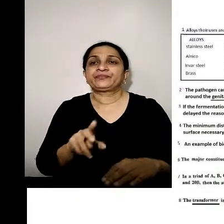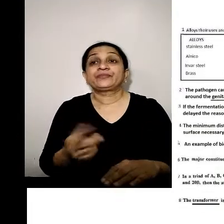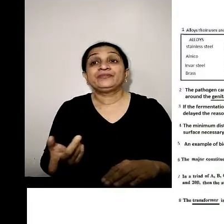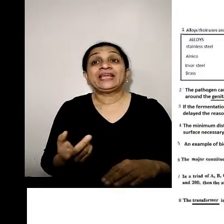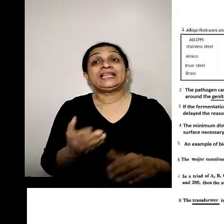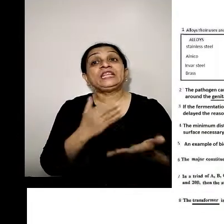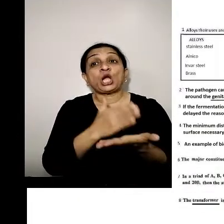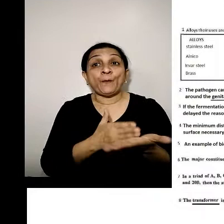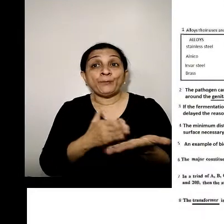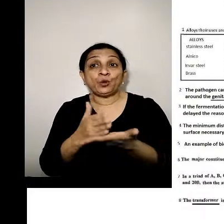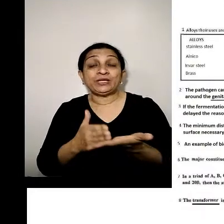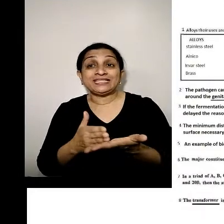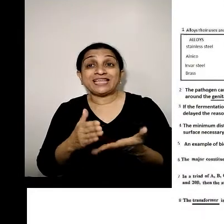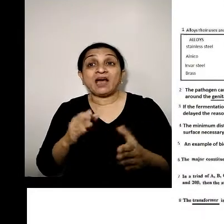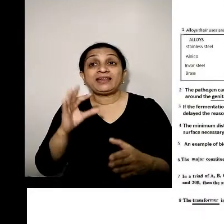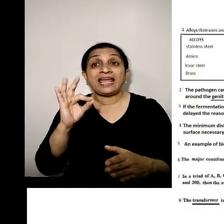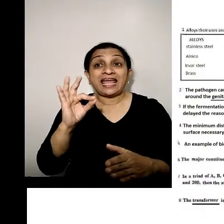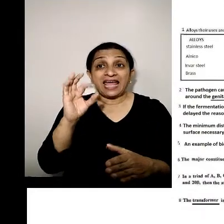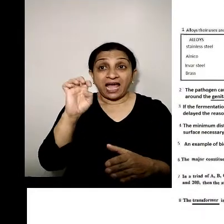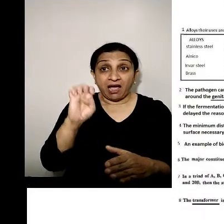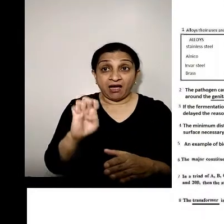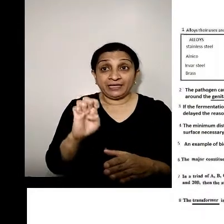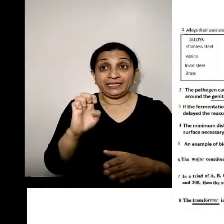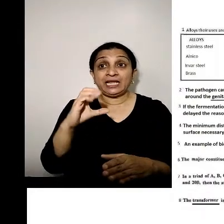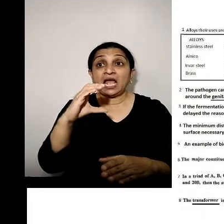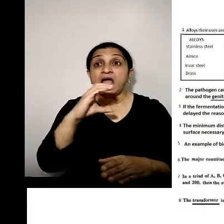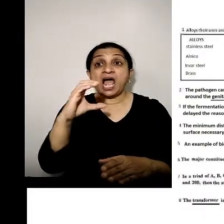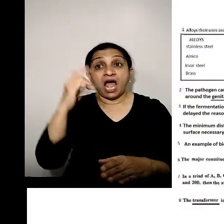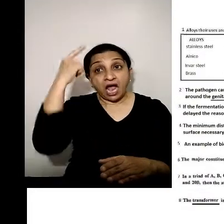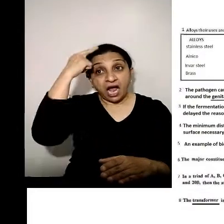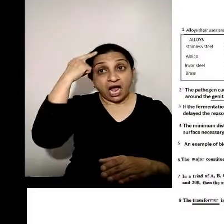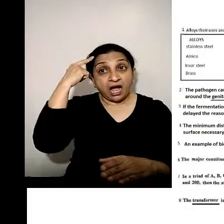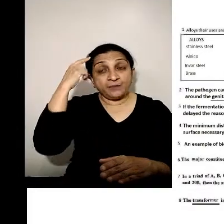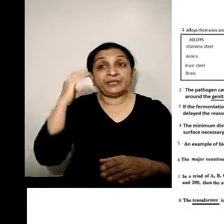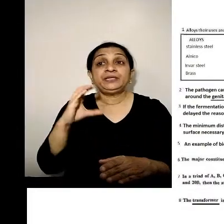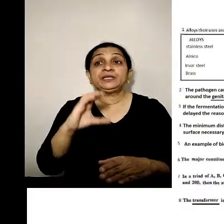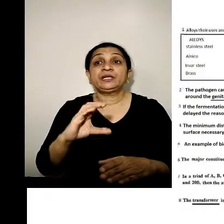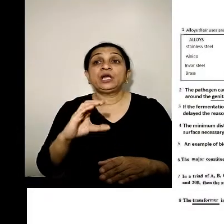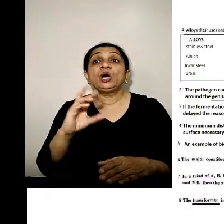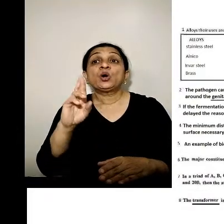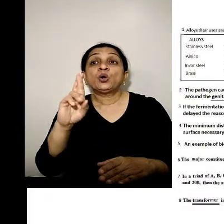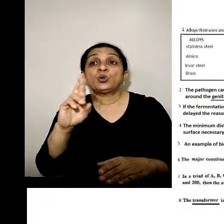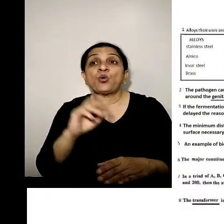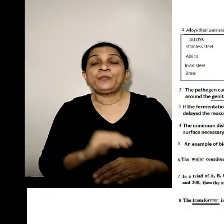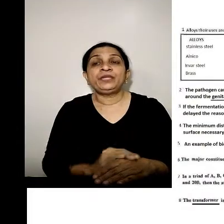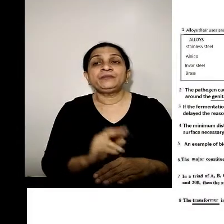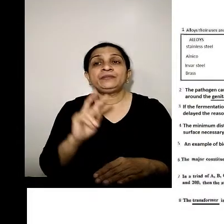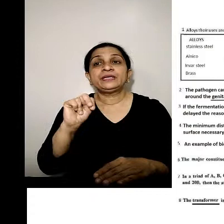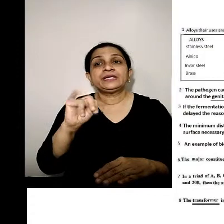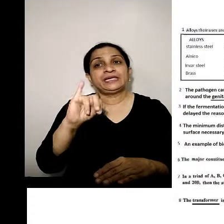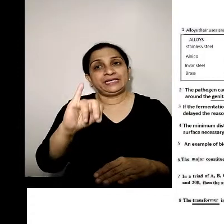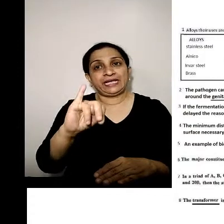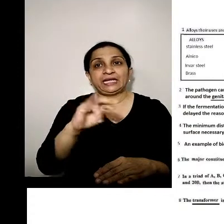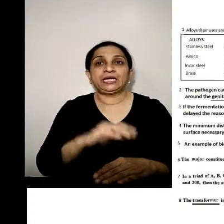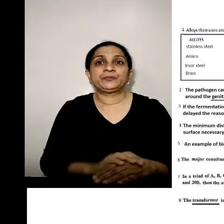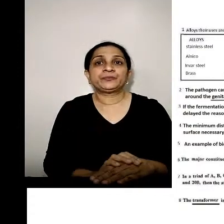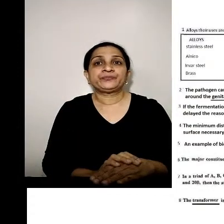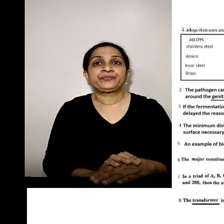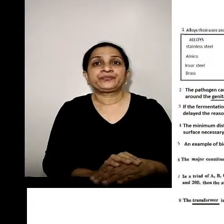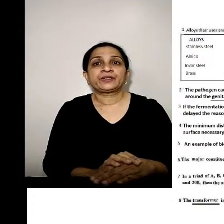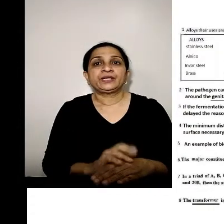instruments. Then the components are iron, carbon, chromium,